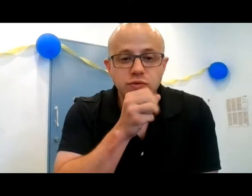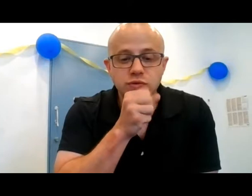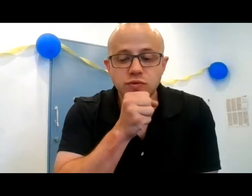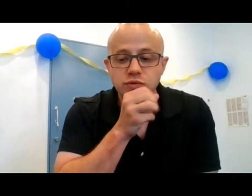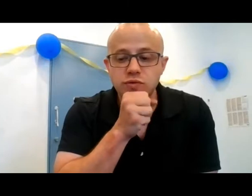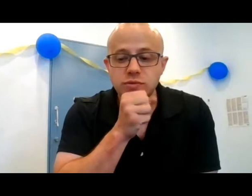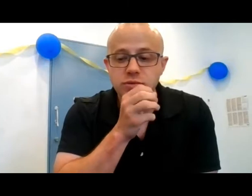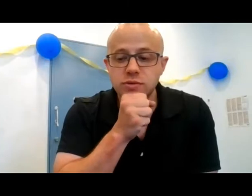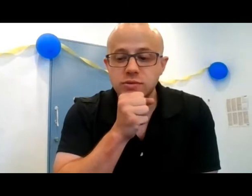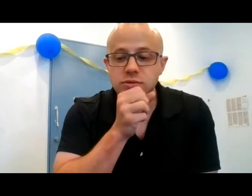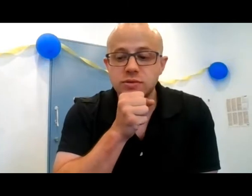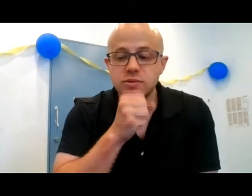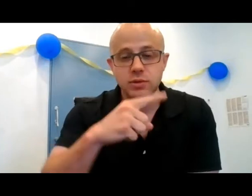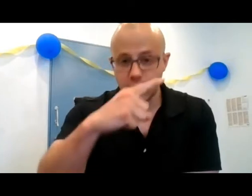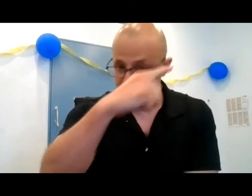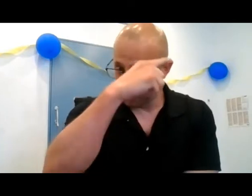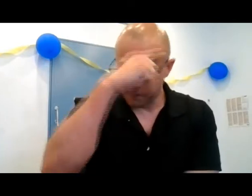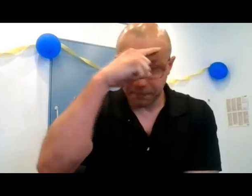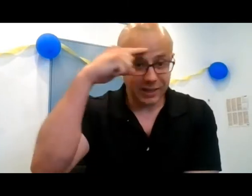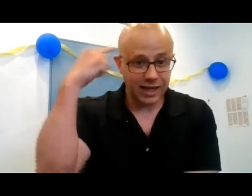orange,